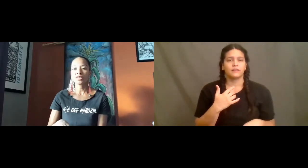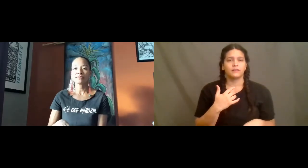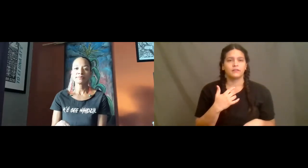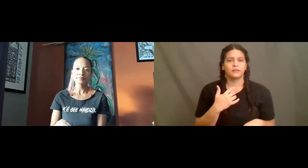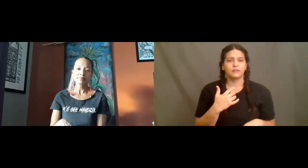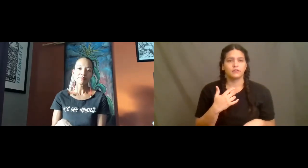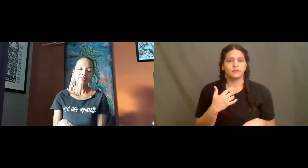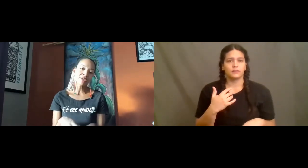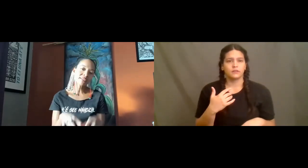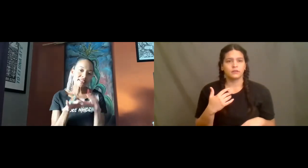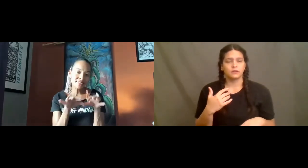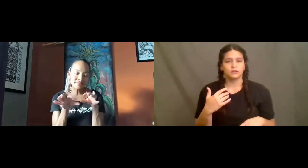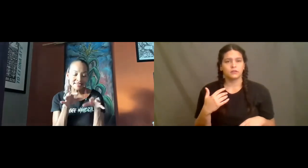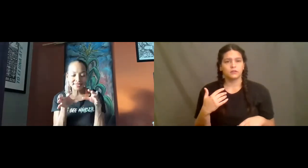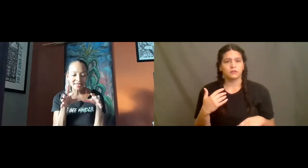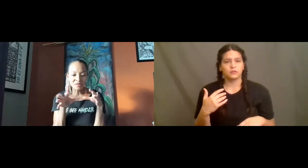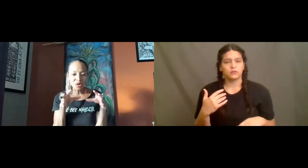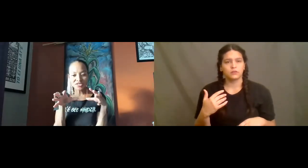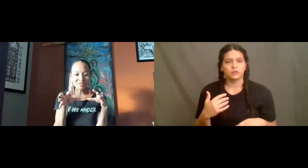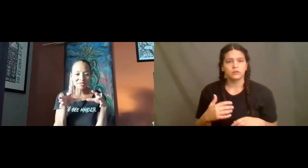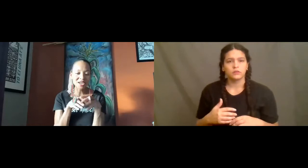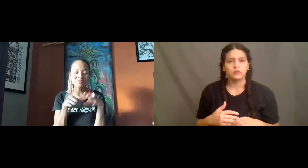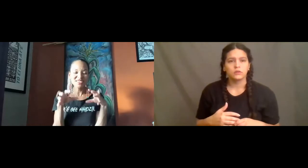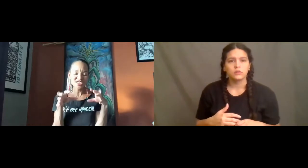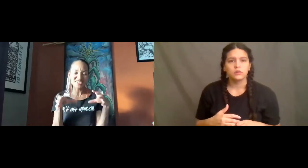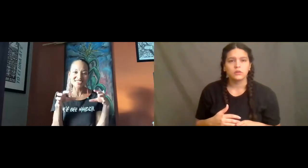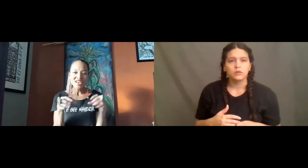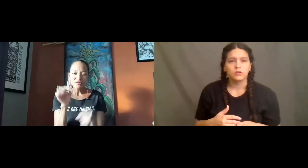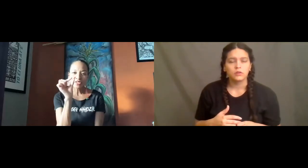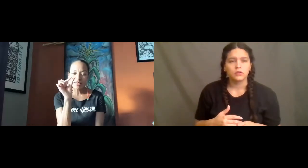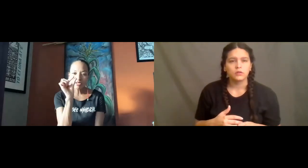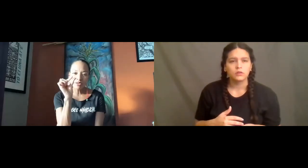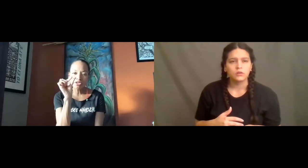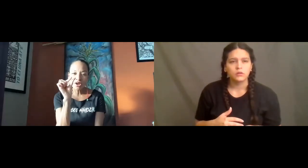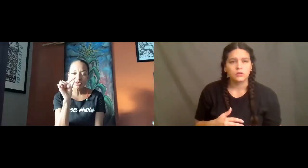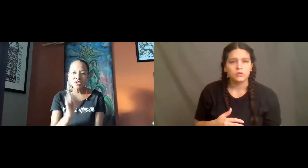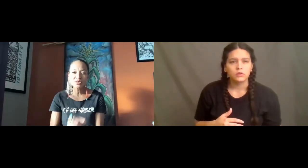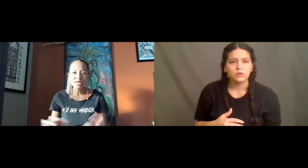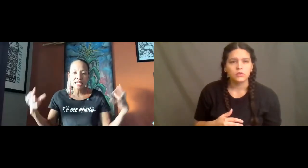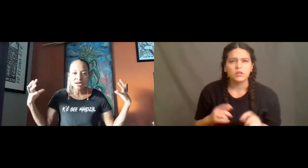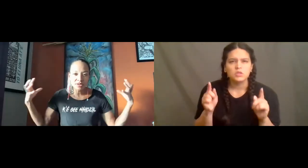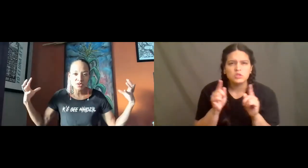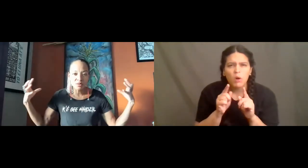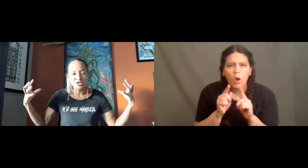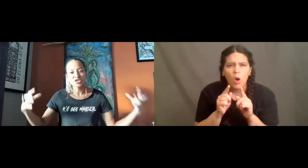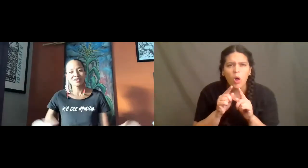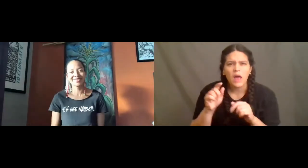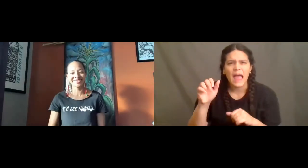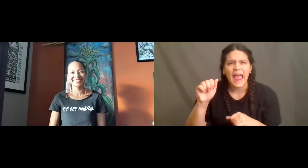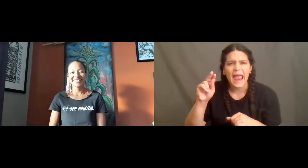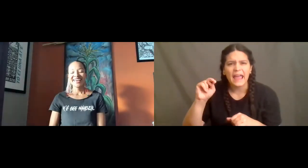wulachi, because I like to like sit and watch them sometimes, and they're just, for them to be so little, they can carry so much.